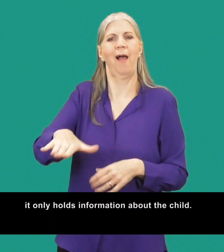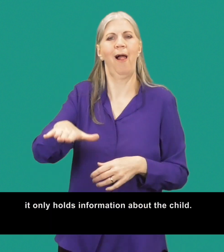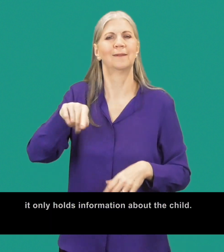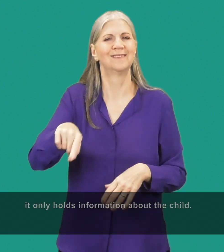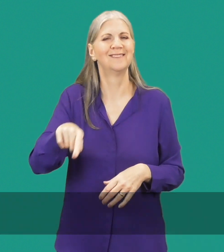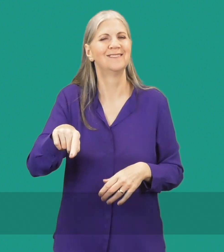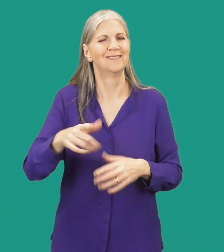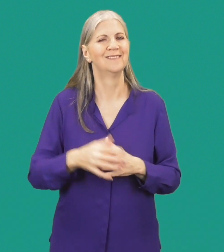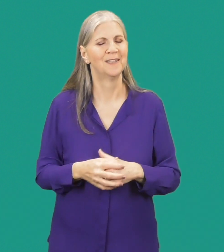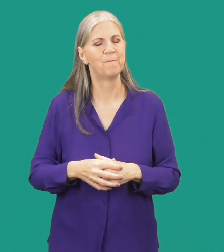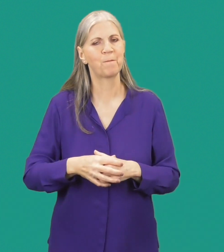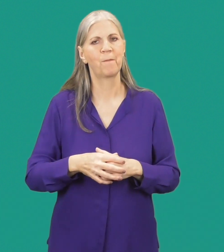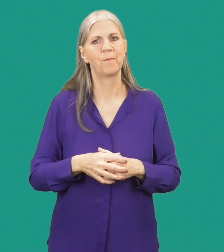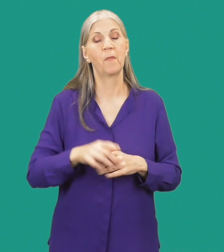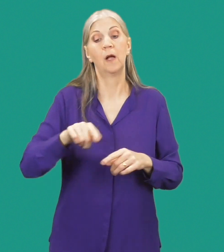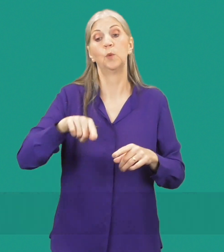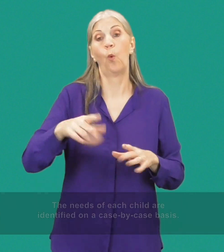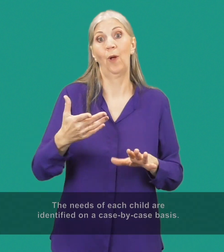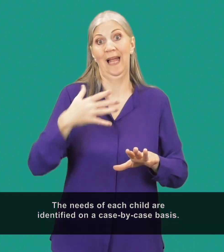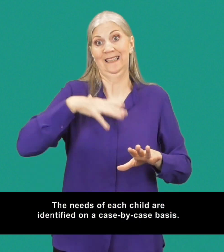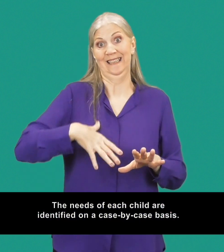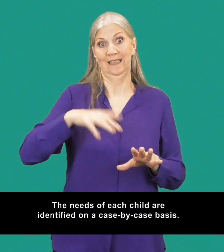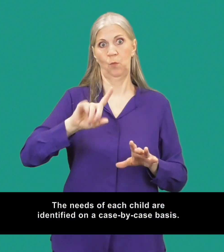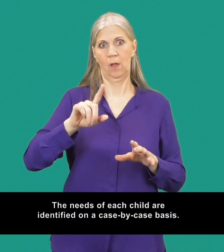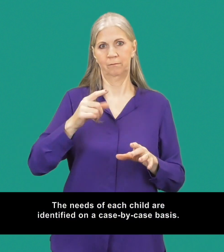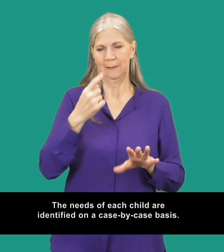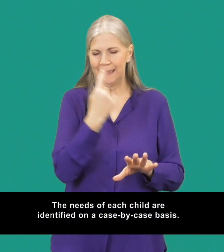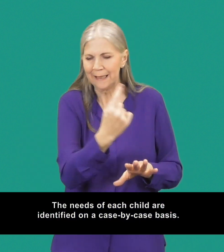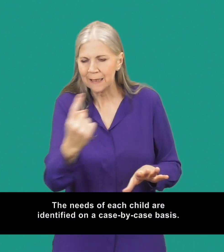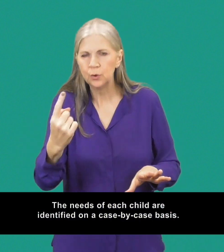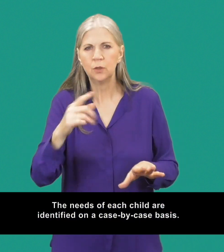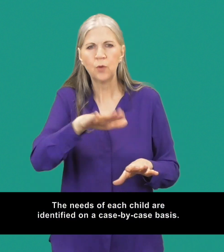The needs of each child are identified on a case-by-case basis.